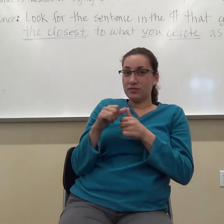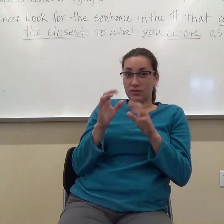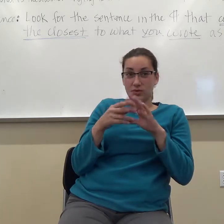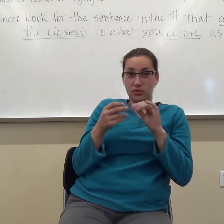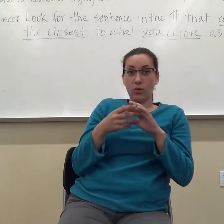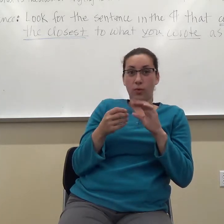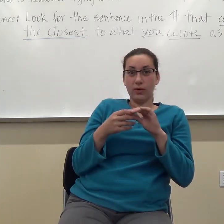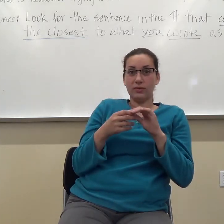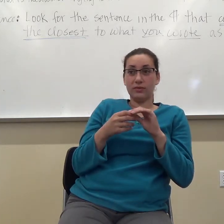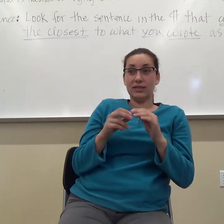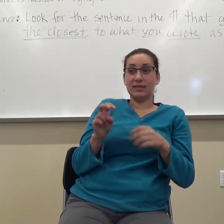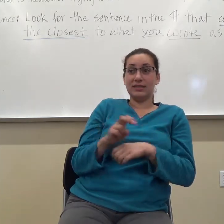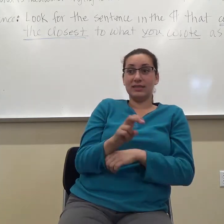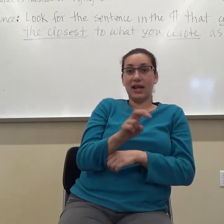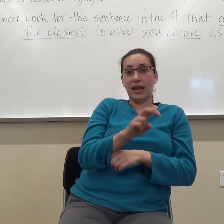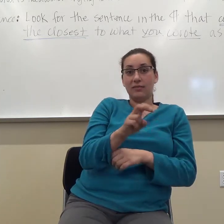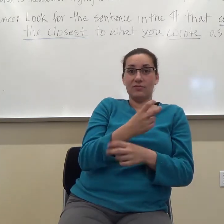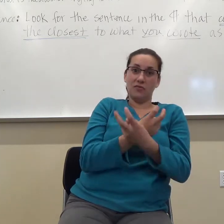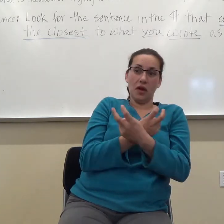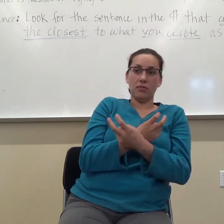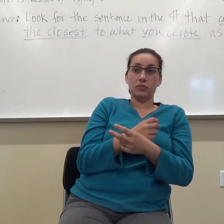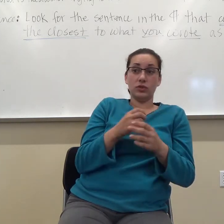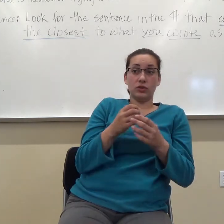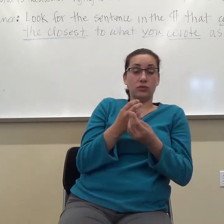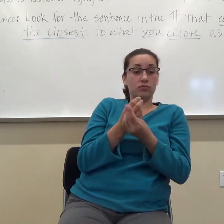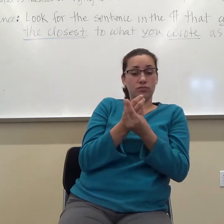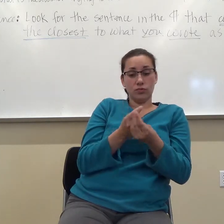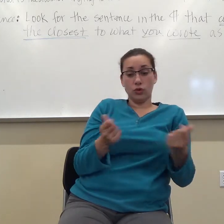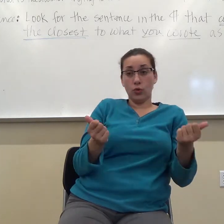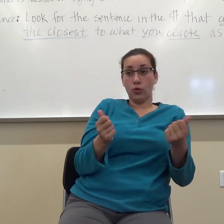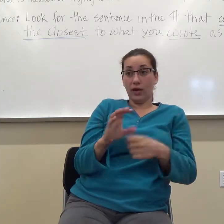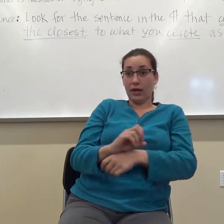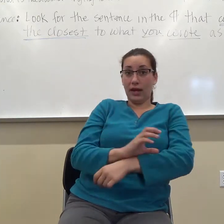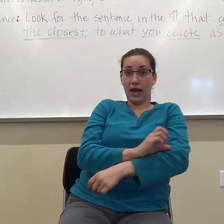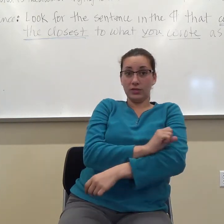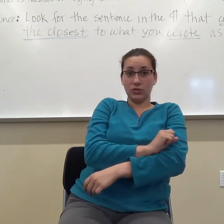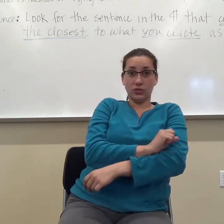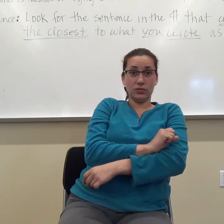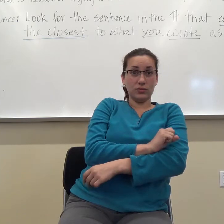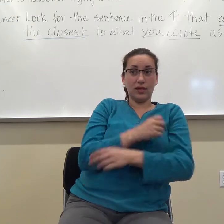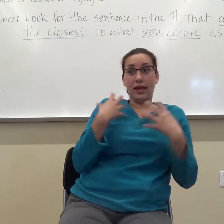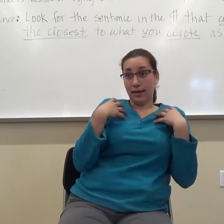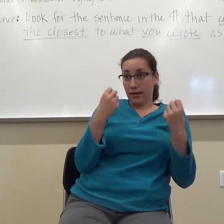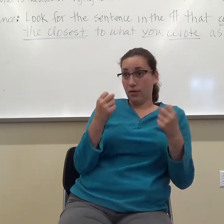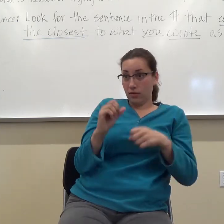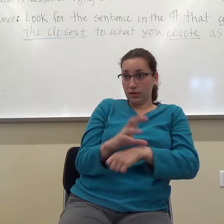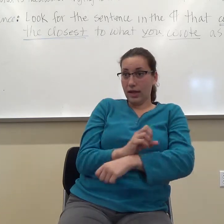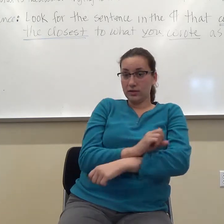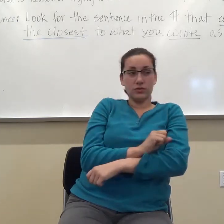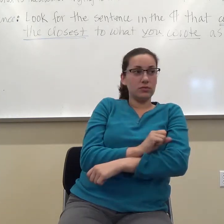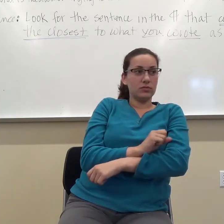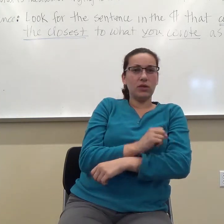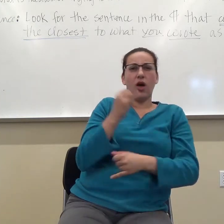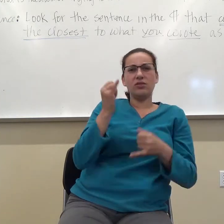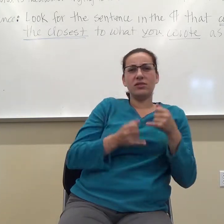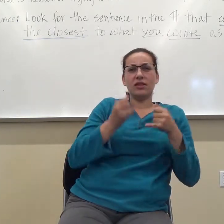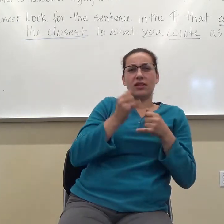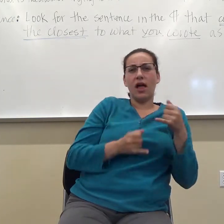cure cancer. No, and what I said was that's just one, that was the very last one, that was the very last thing. It's not